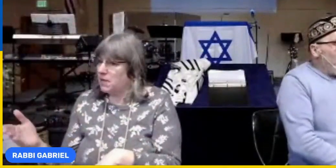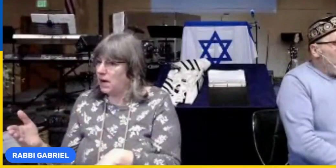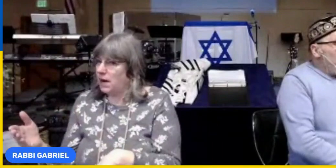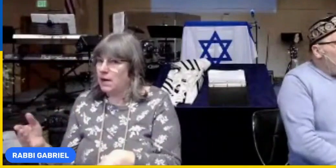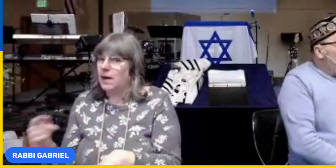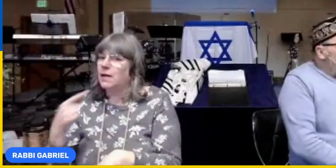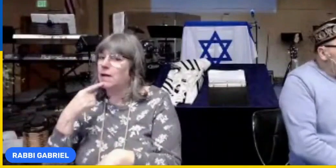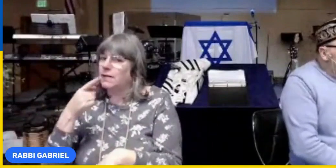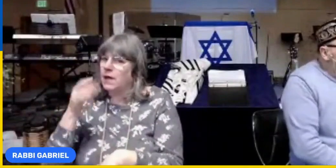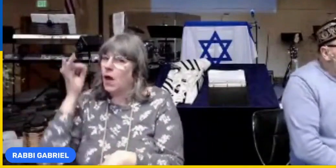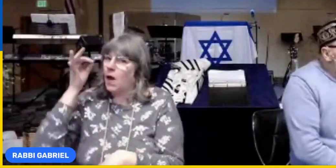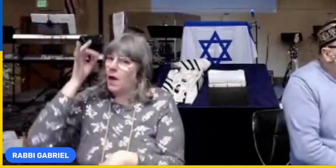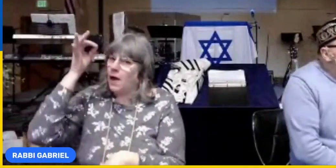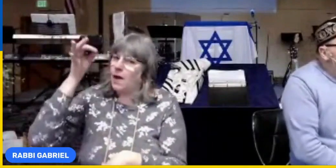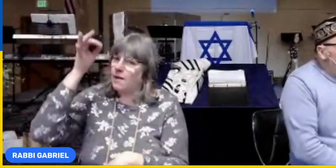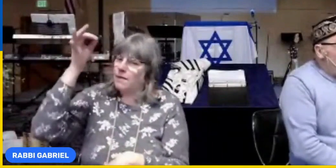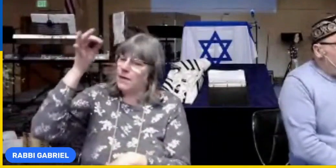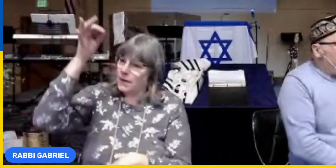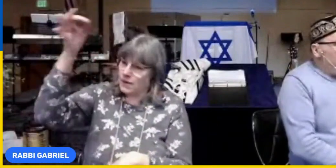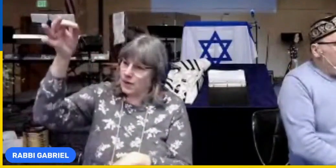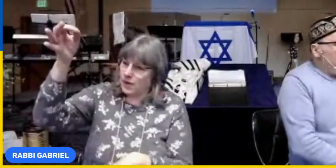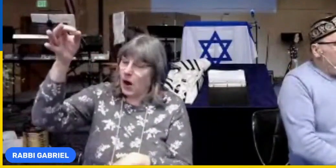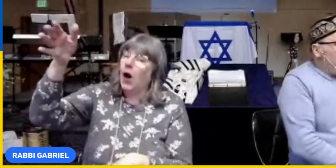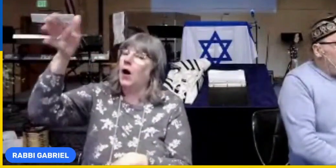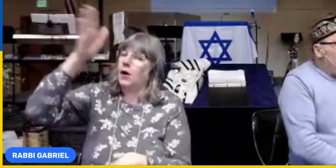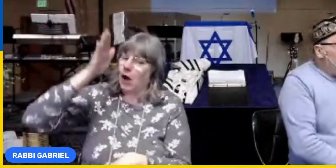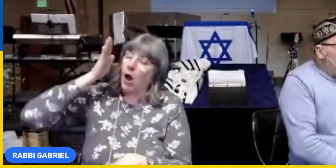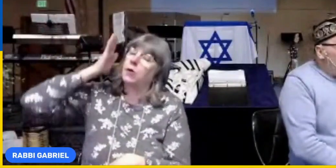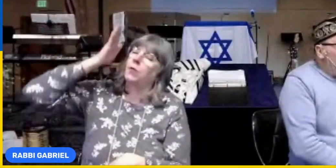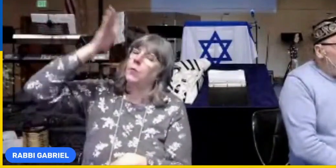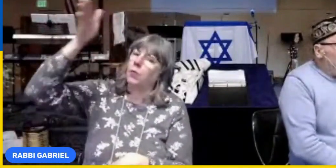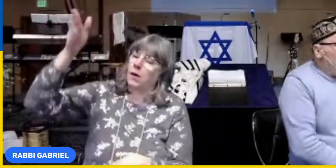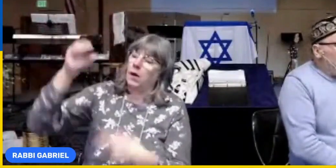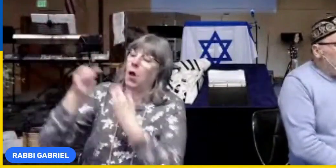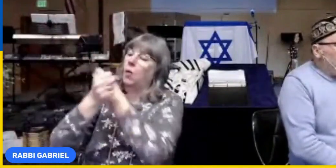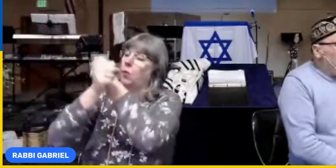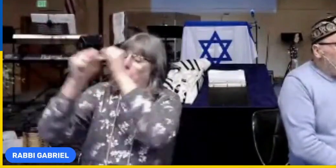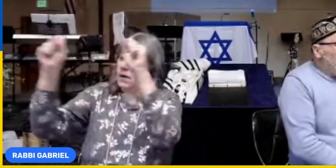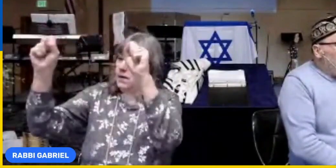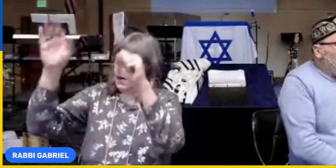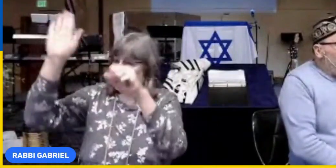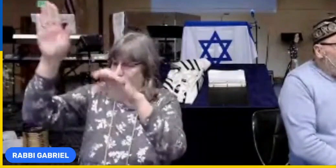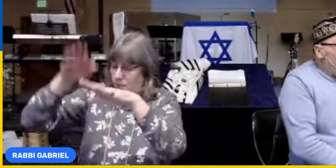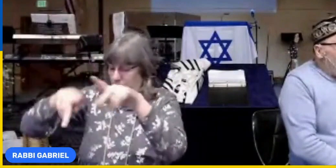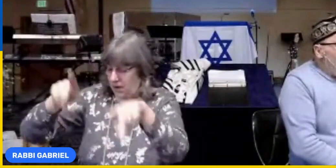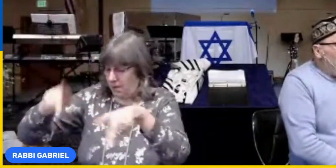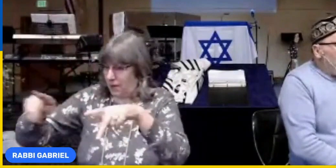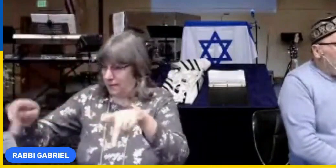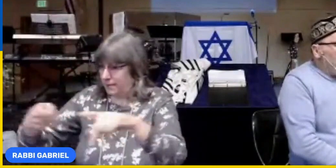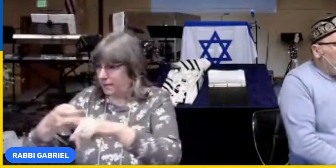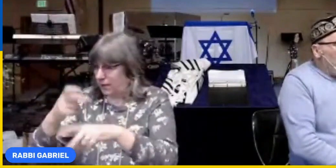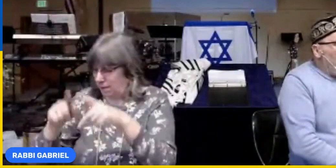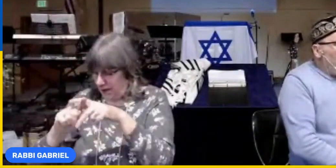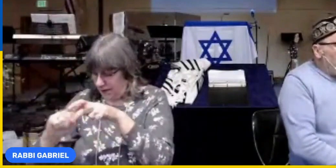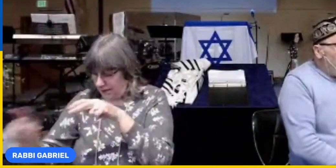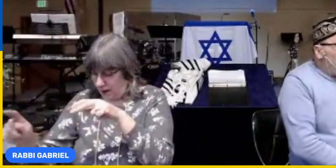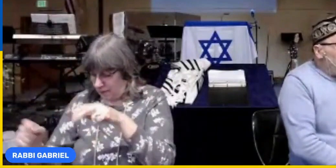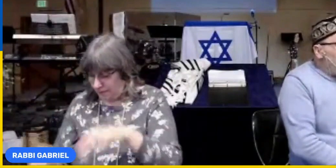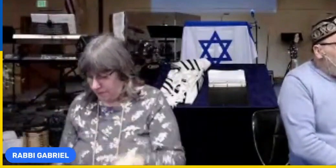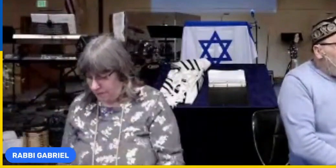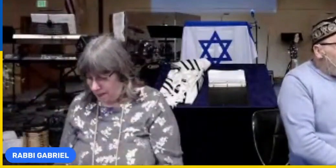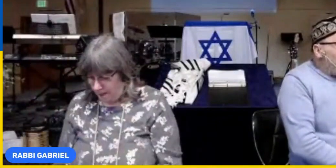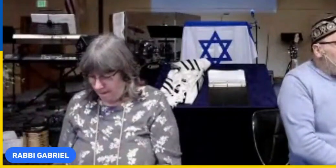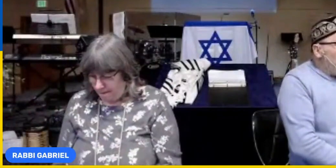day when God still redeemed his people from exile among